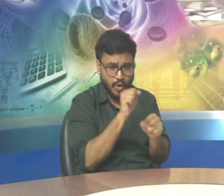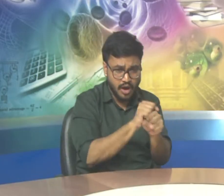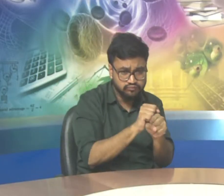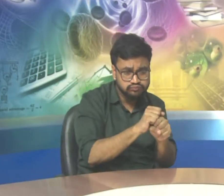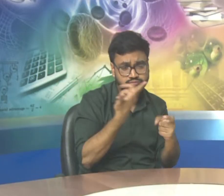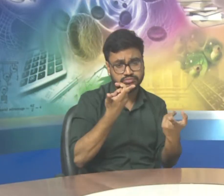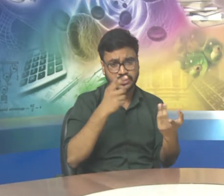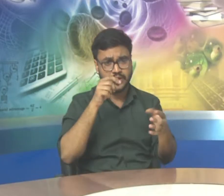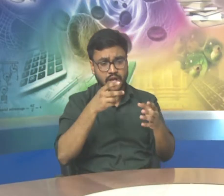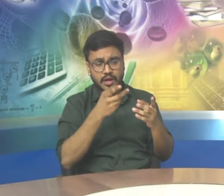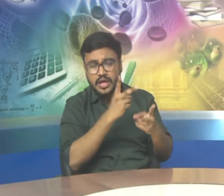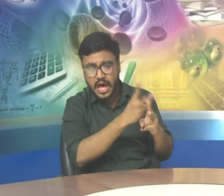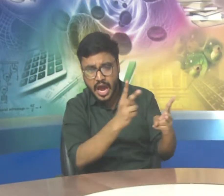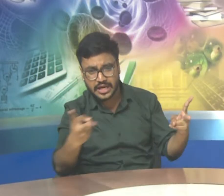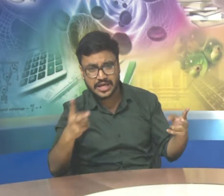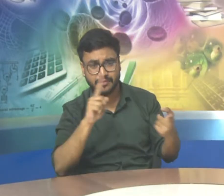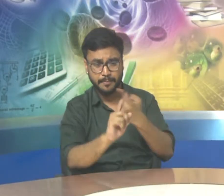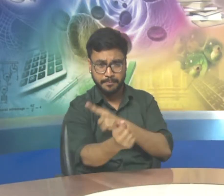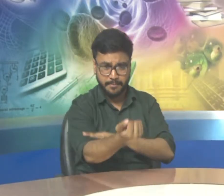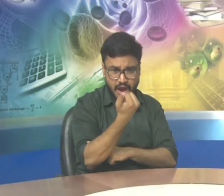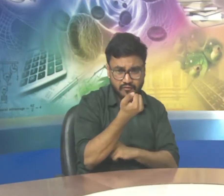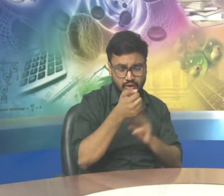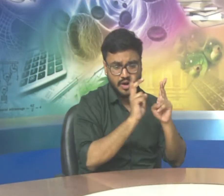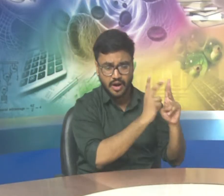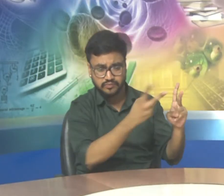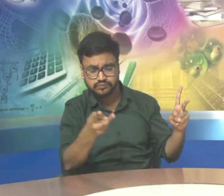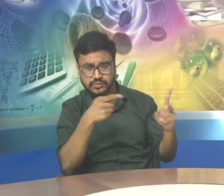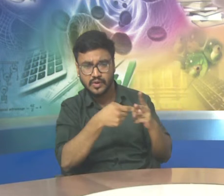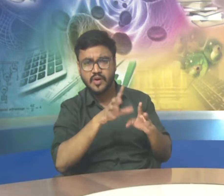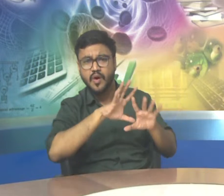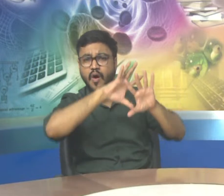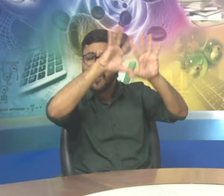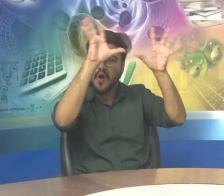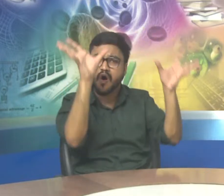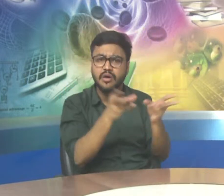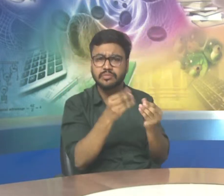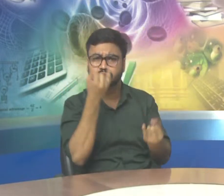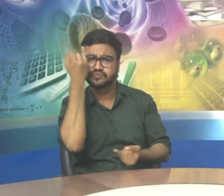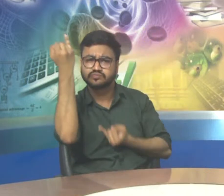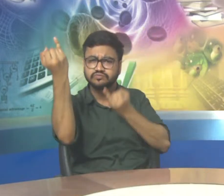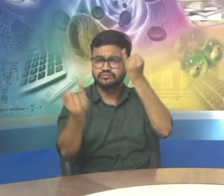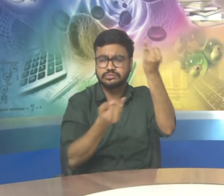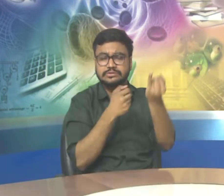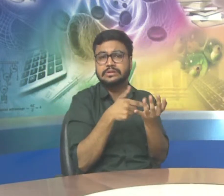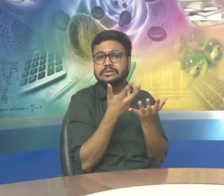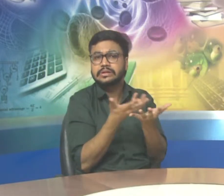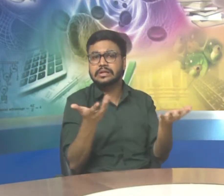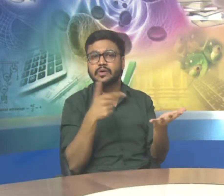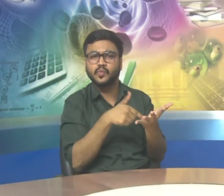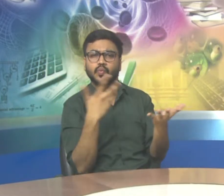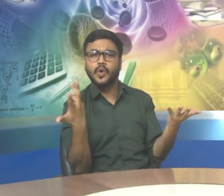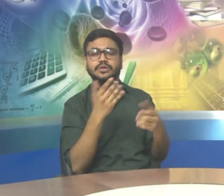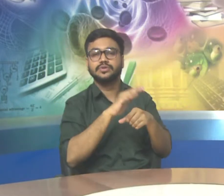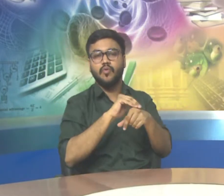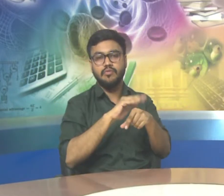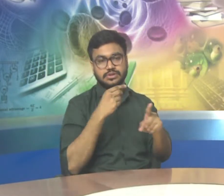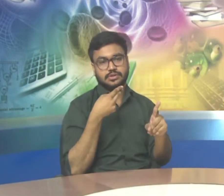object happen, and this brings us to new ideas which is called work,